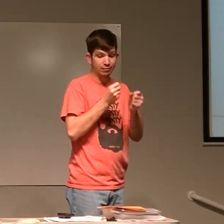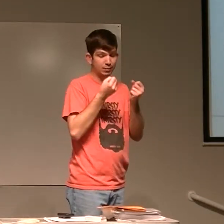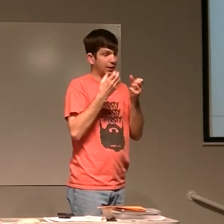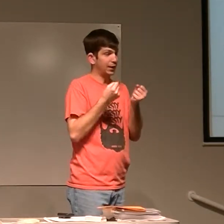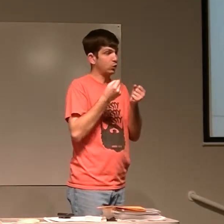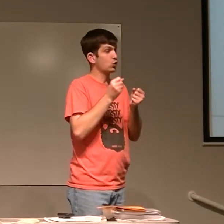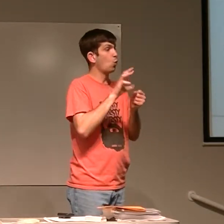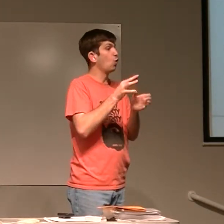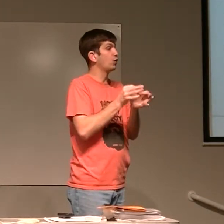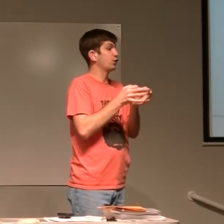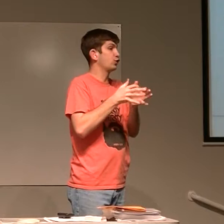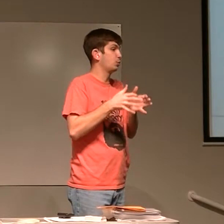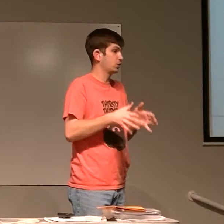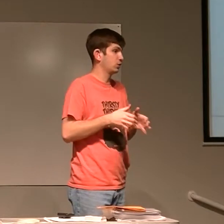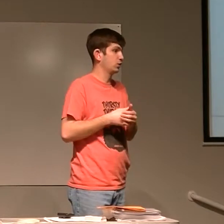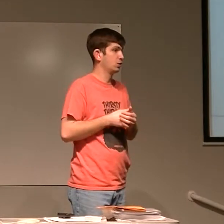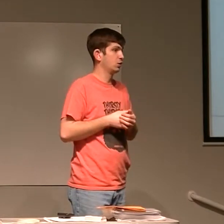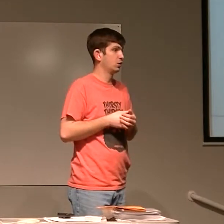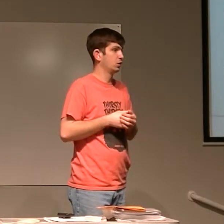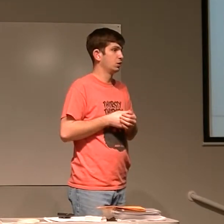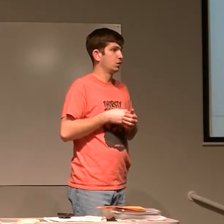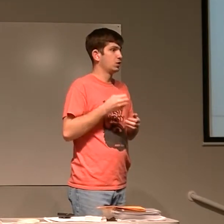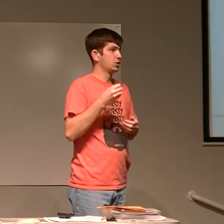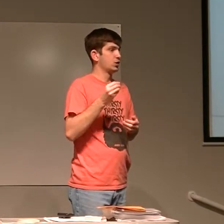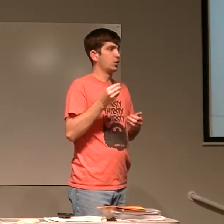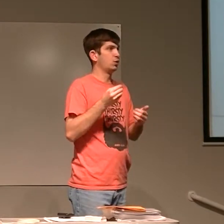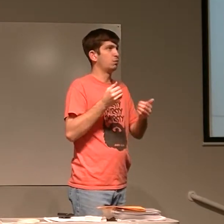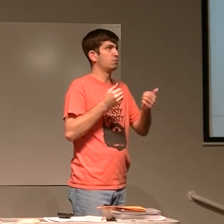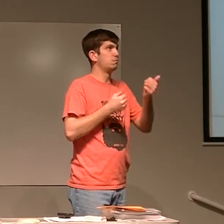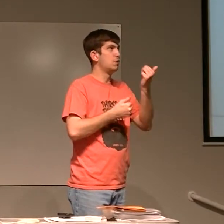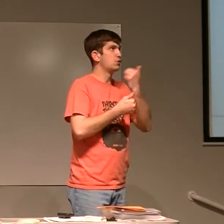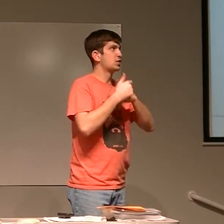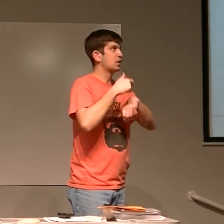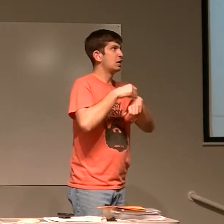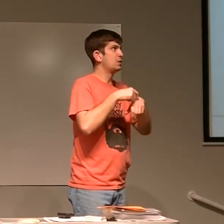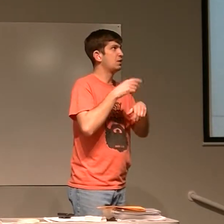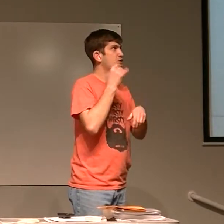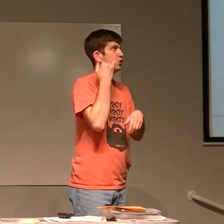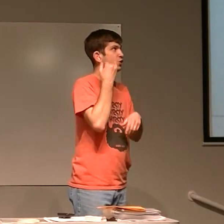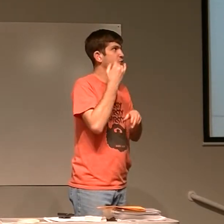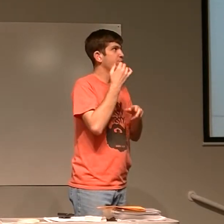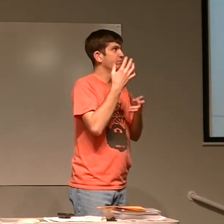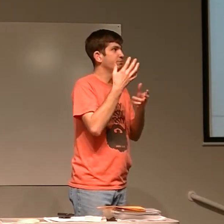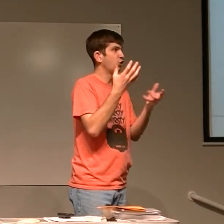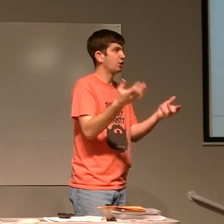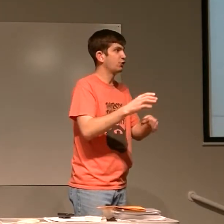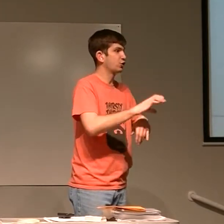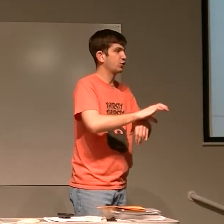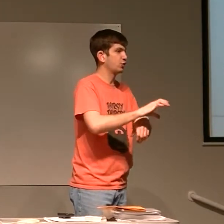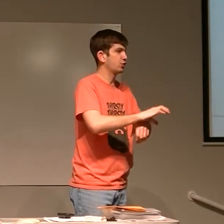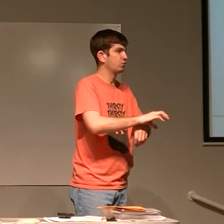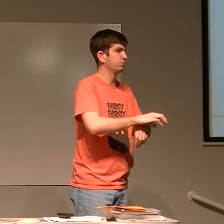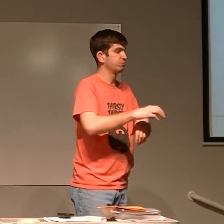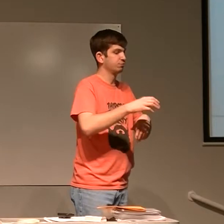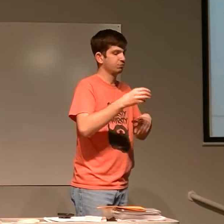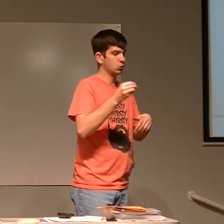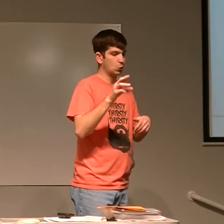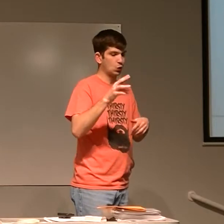sign language or an interpreter. So most of the time, if you are here at church or